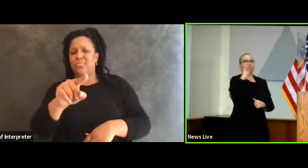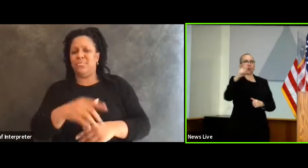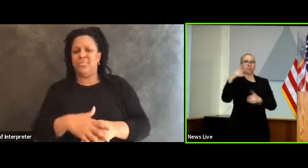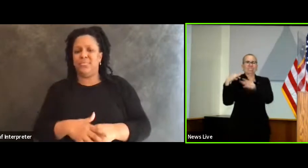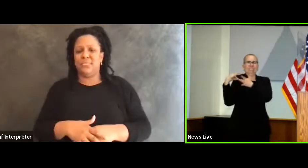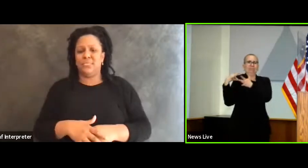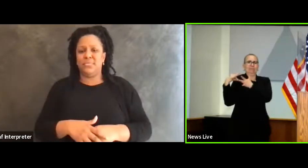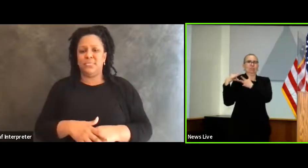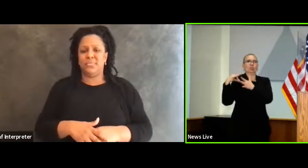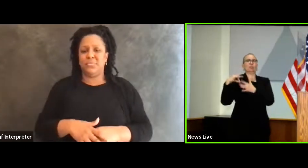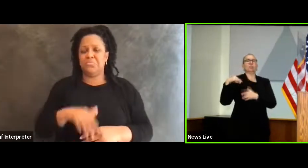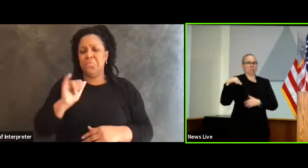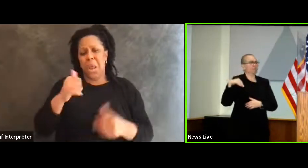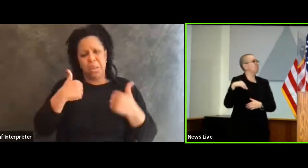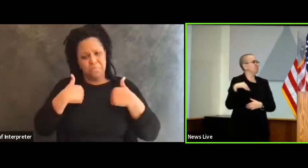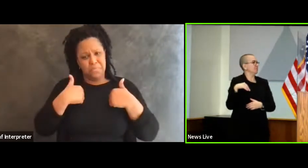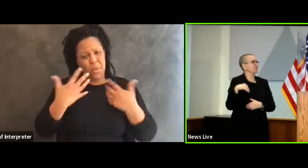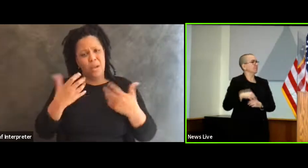sorry.